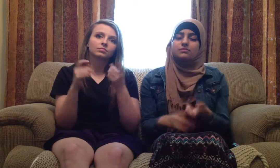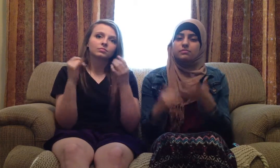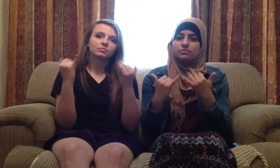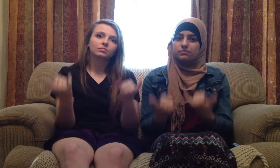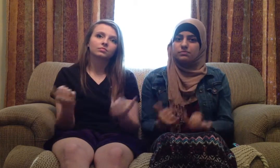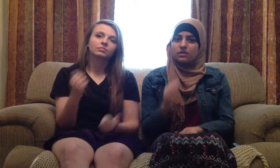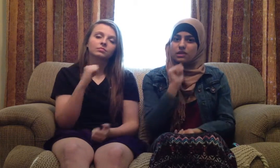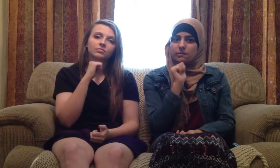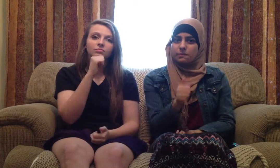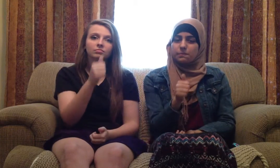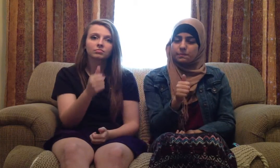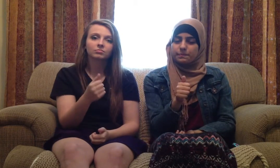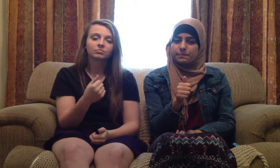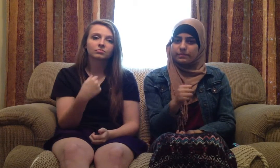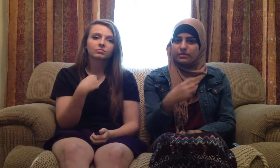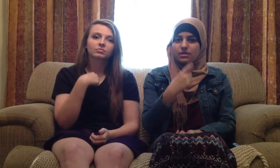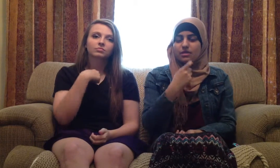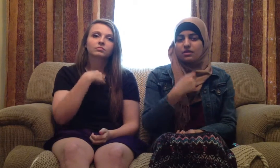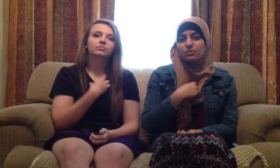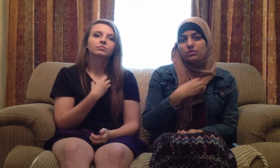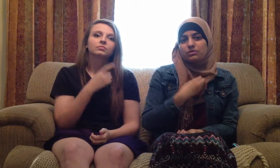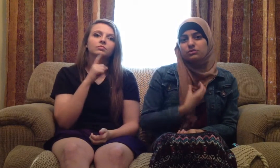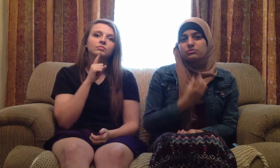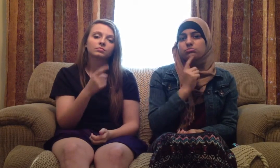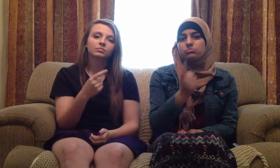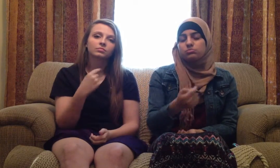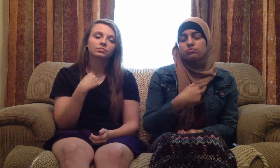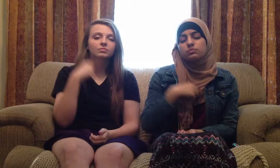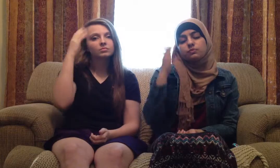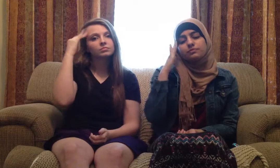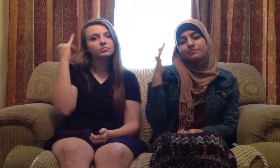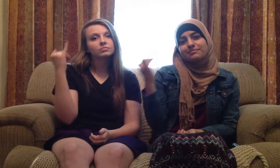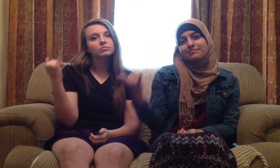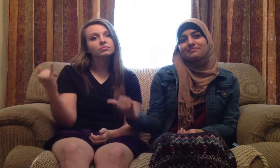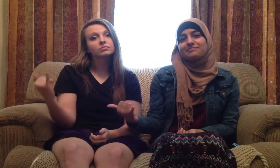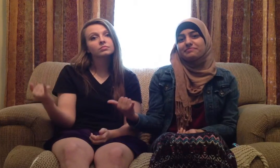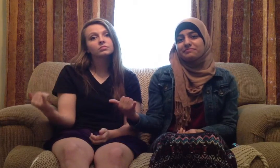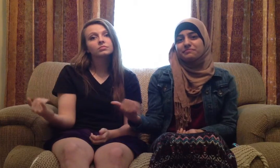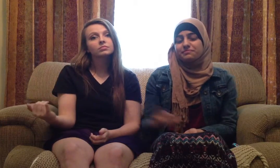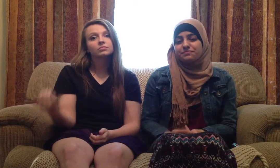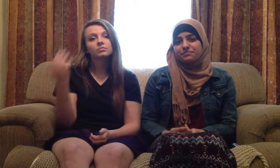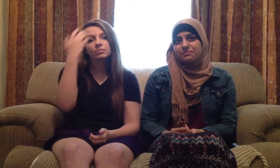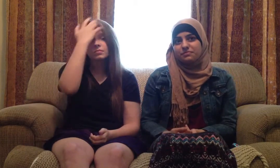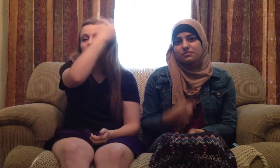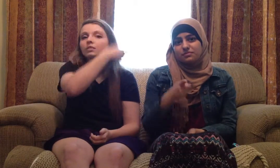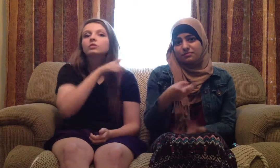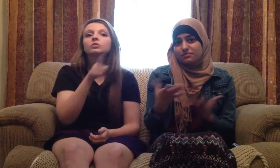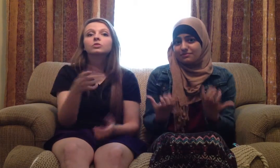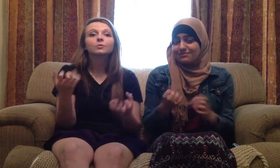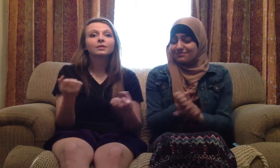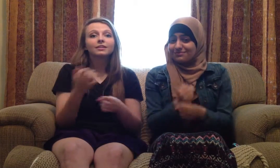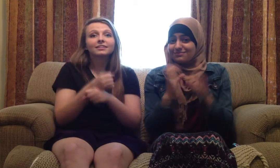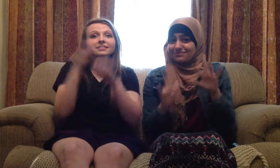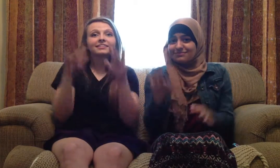And now we're not I wish you would tell me why Do you wanna build a